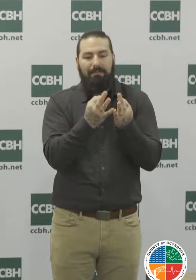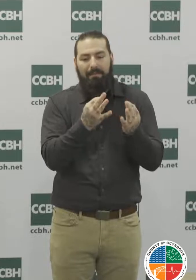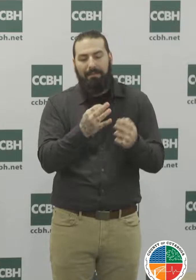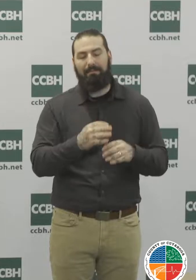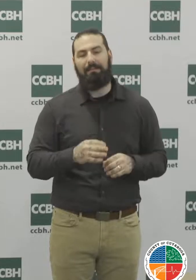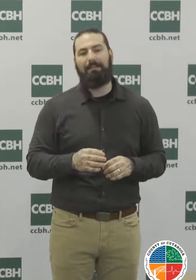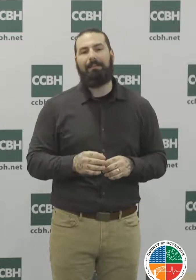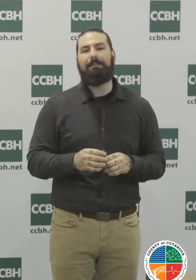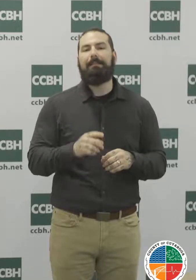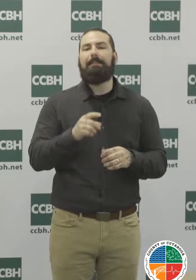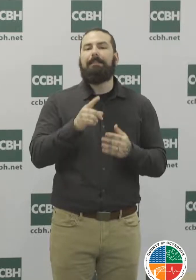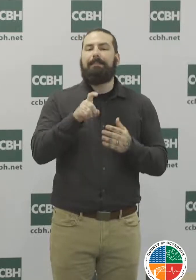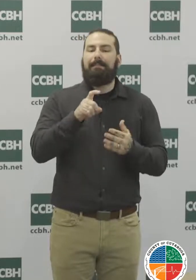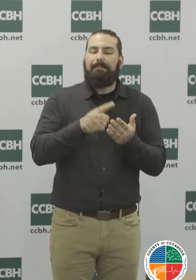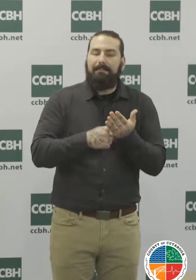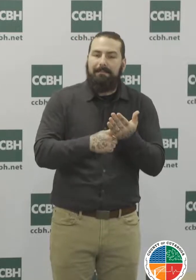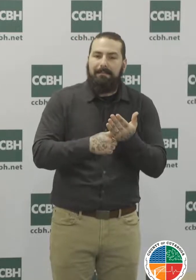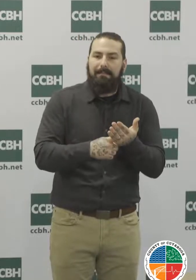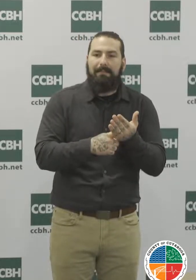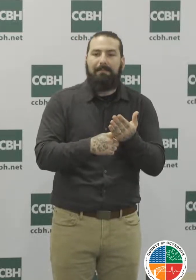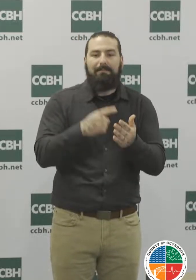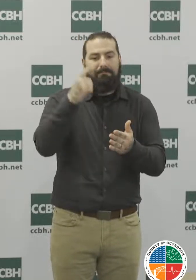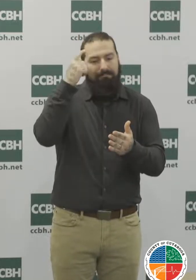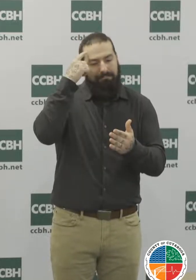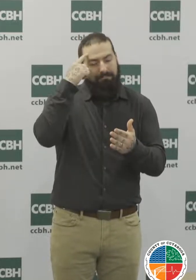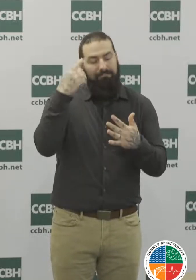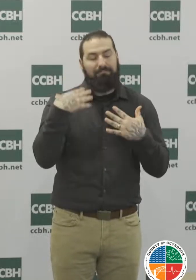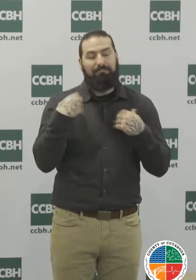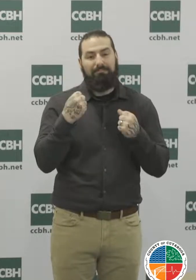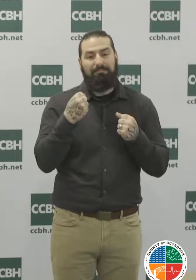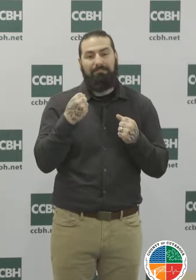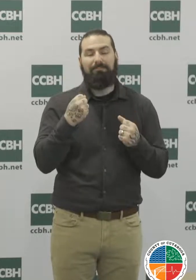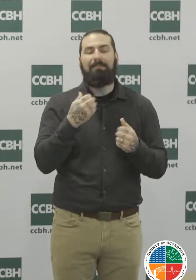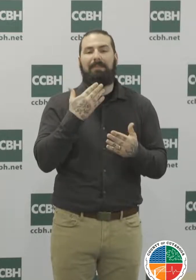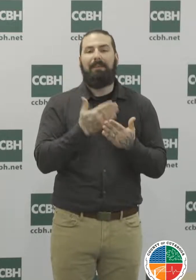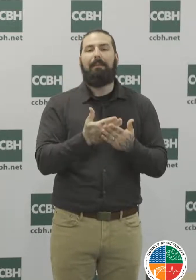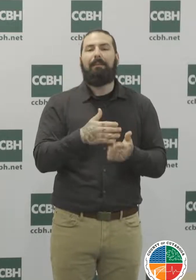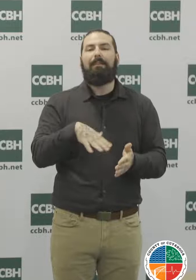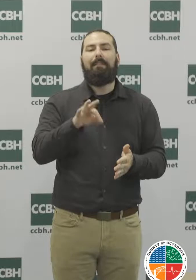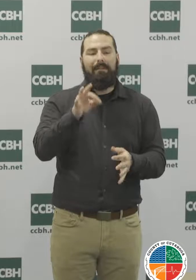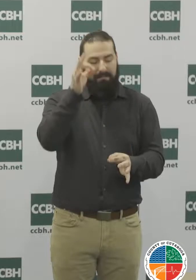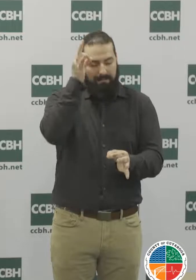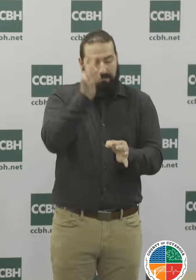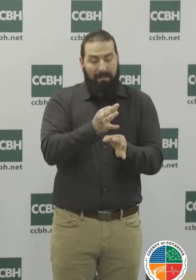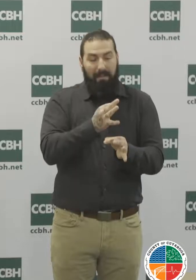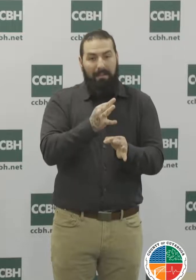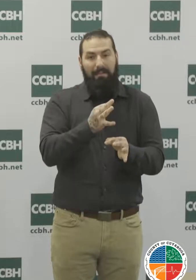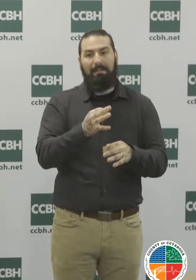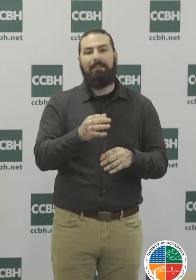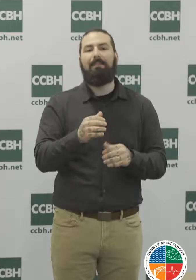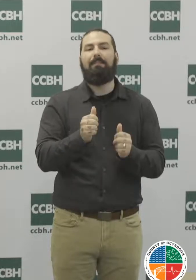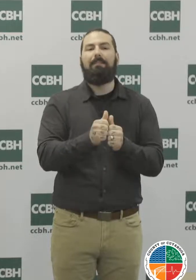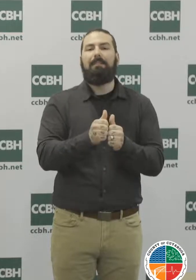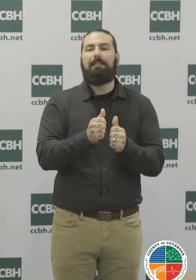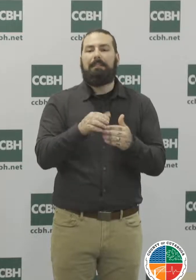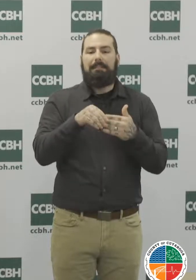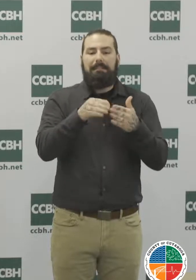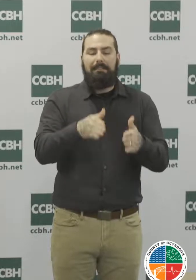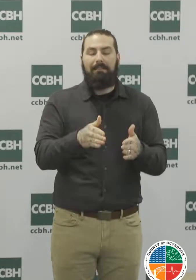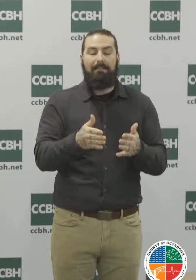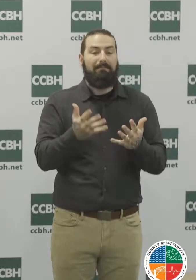well-being. To find comfort in your faith and faith leaders. And to seek help if you need to talk with